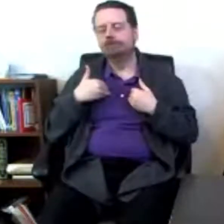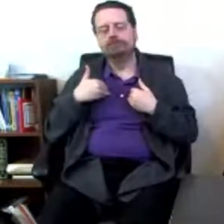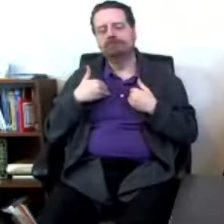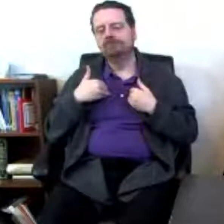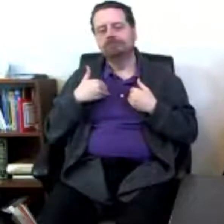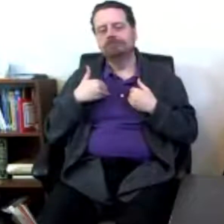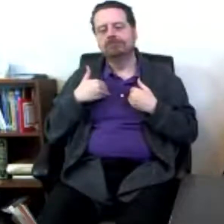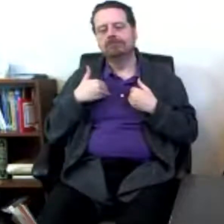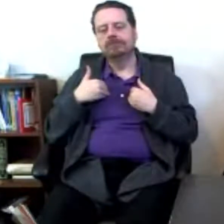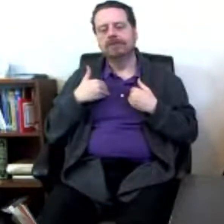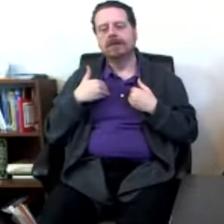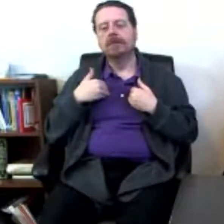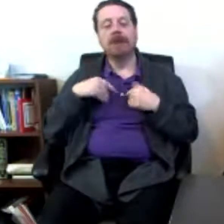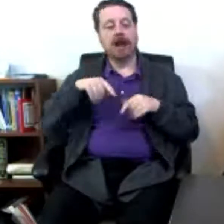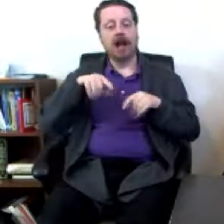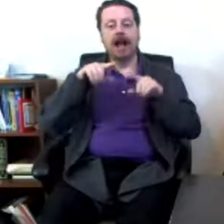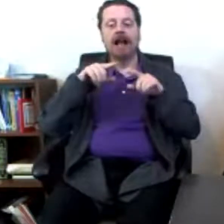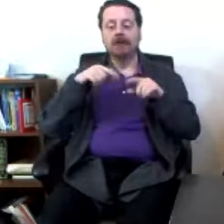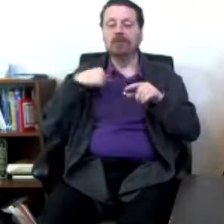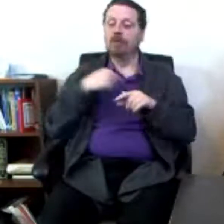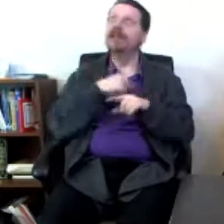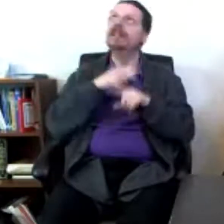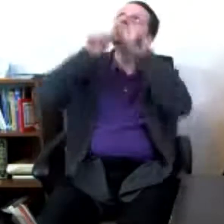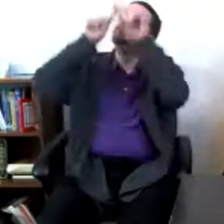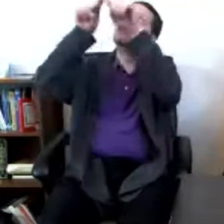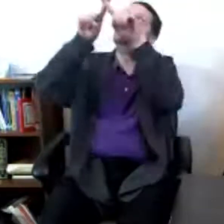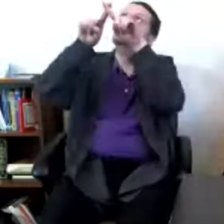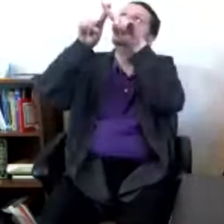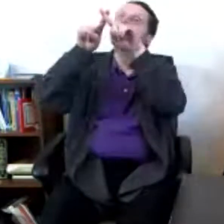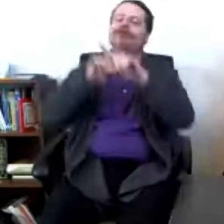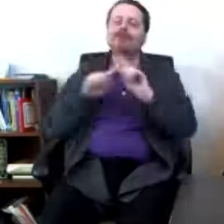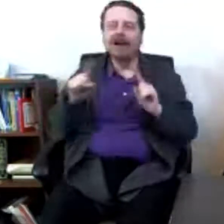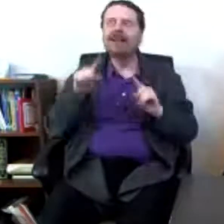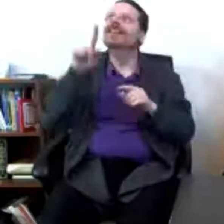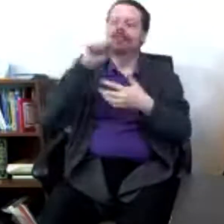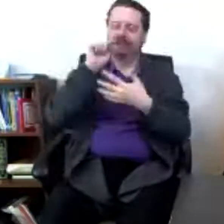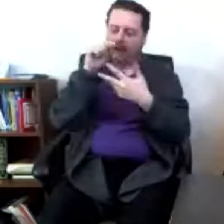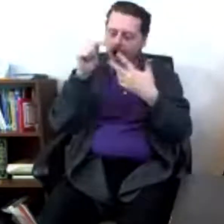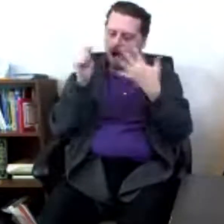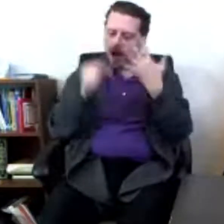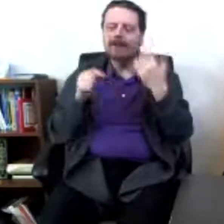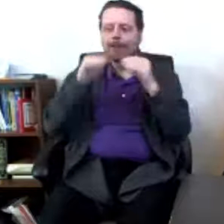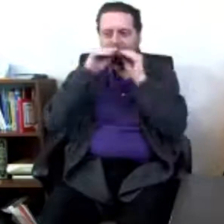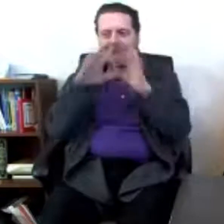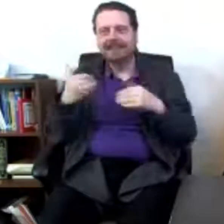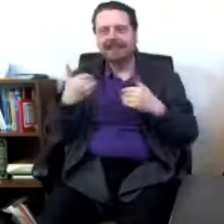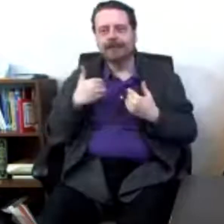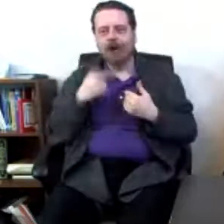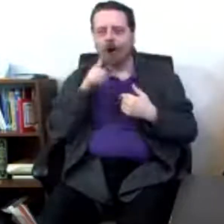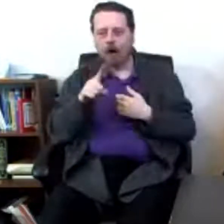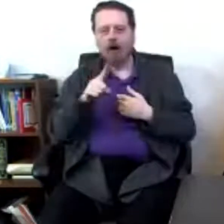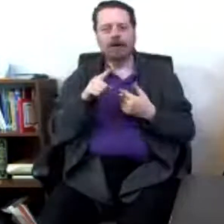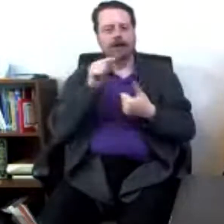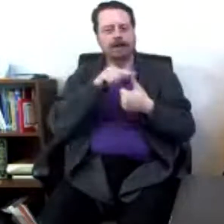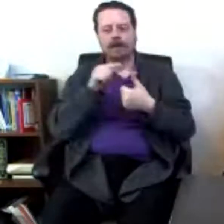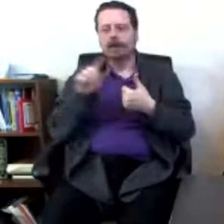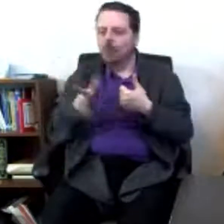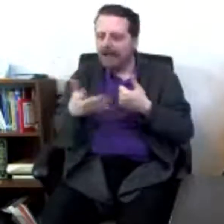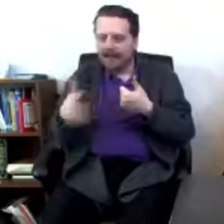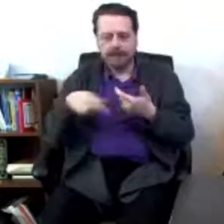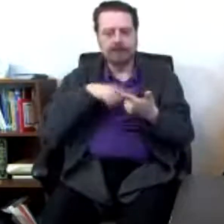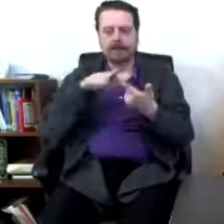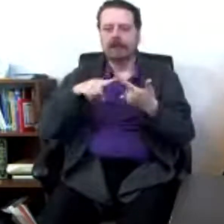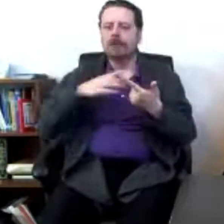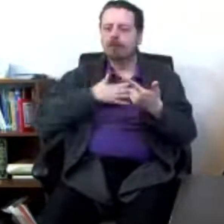But all of those blessings are unfortunately taken for granted, and what we're missing is